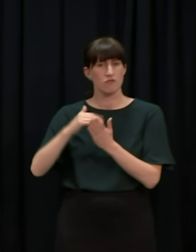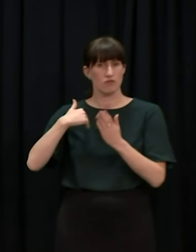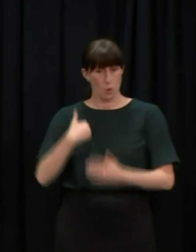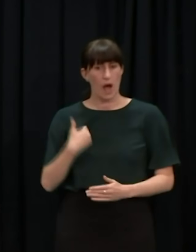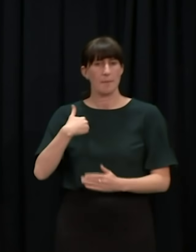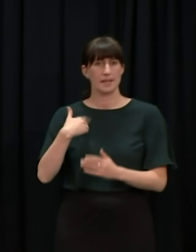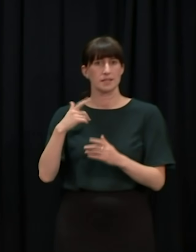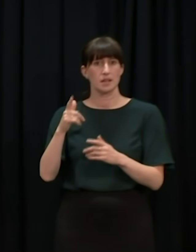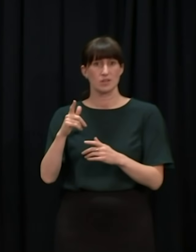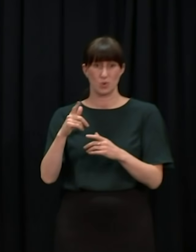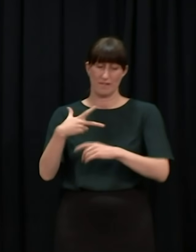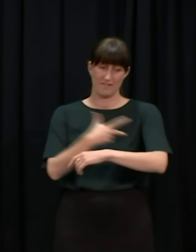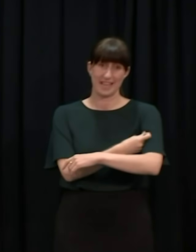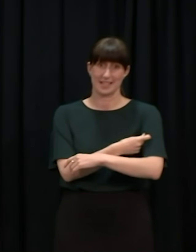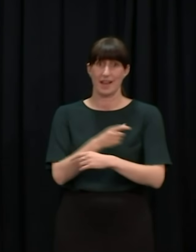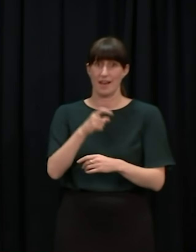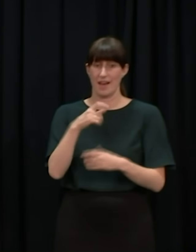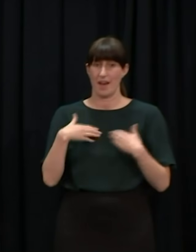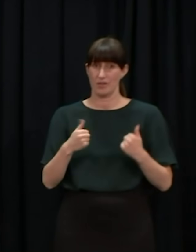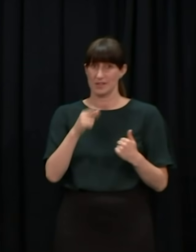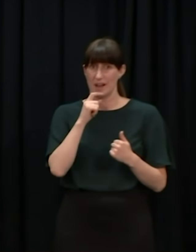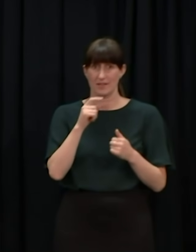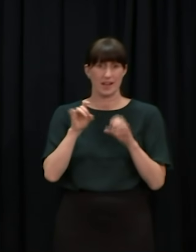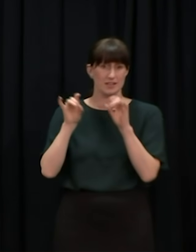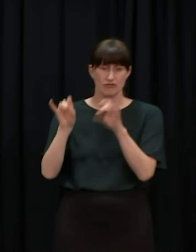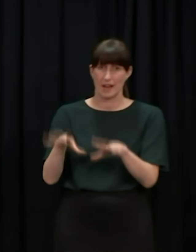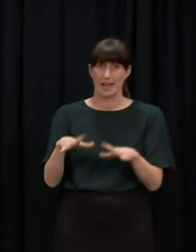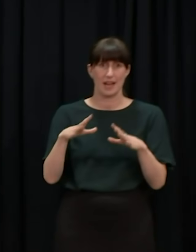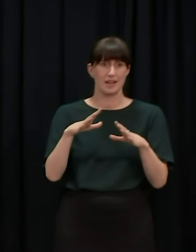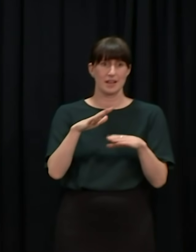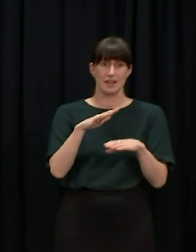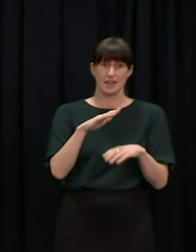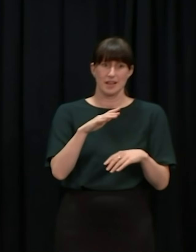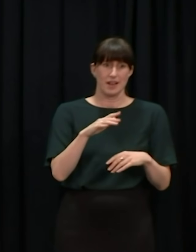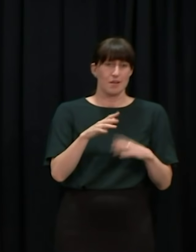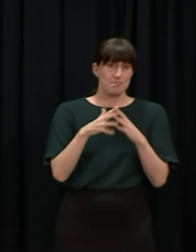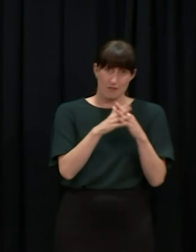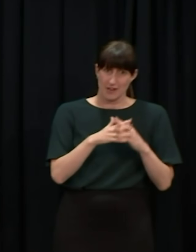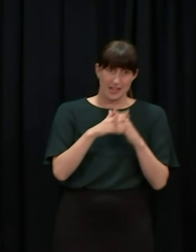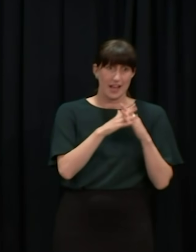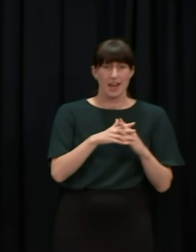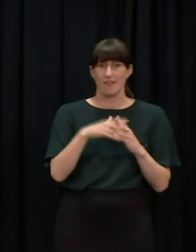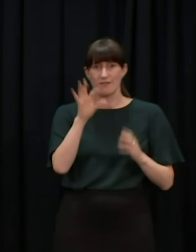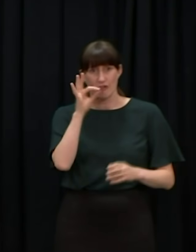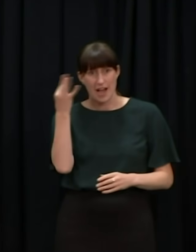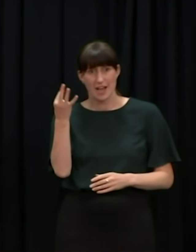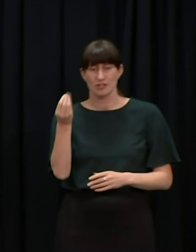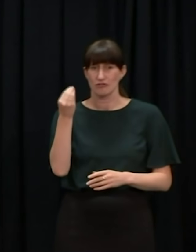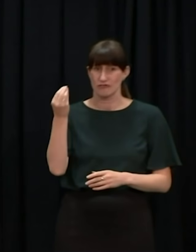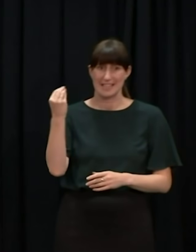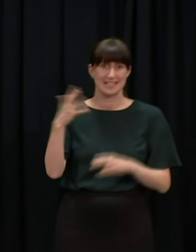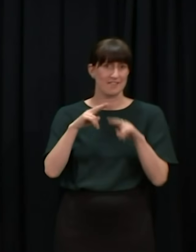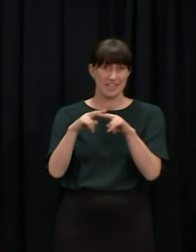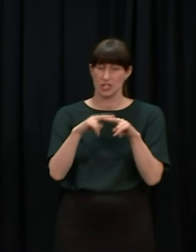include Australia, the US, Singapore, Canada, UK, France, Italy, Greece, and Fiji. And we are considering doing the same here in New